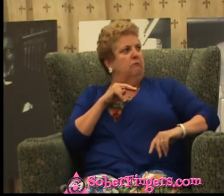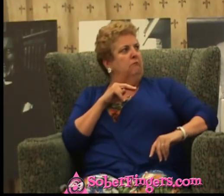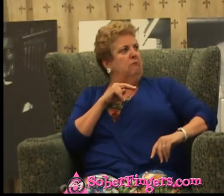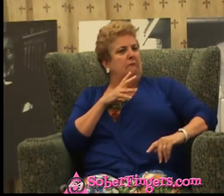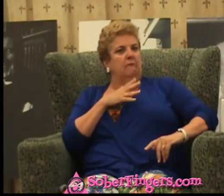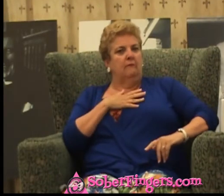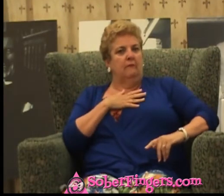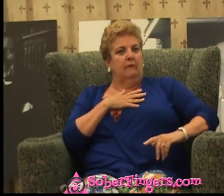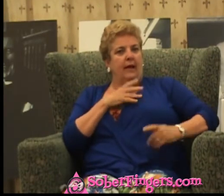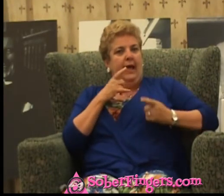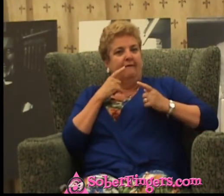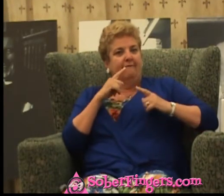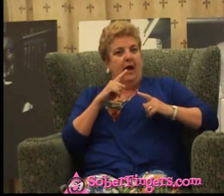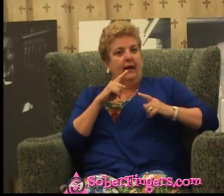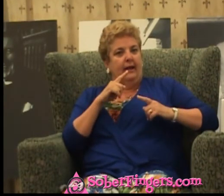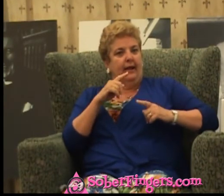a corpsman came in,